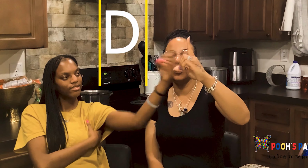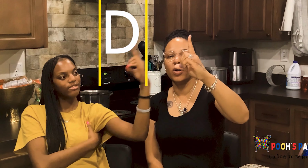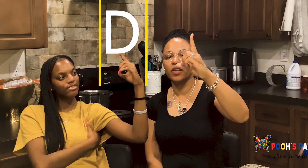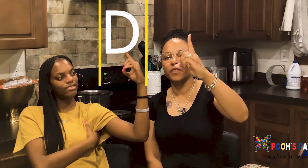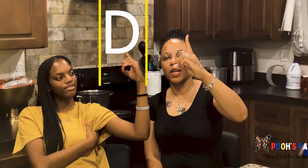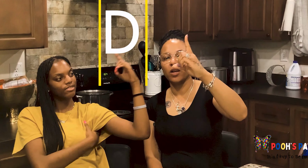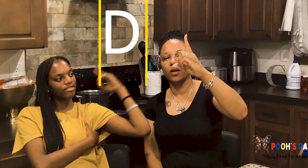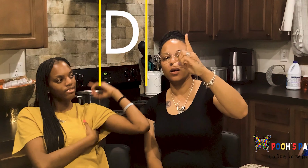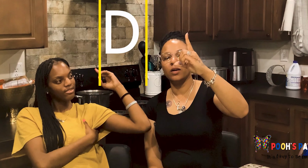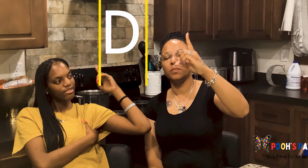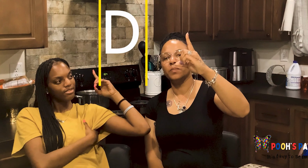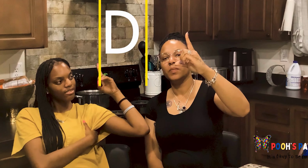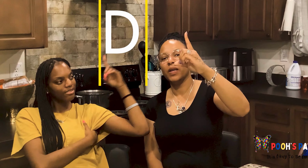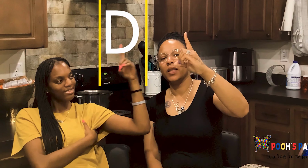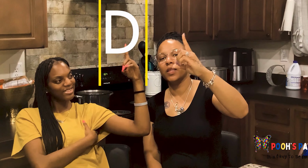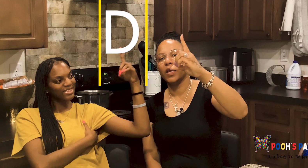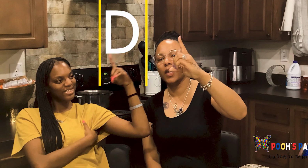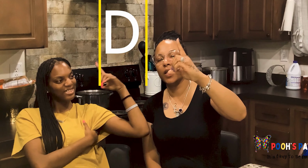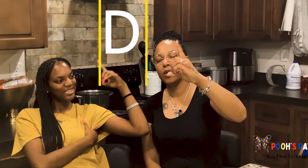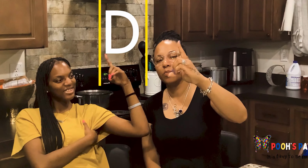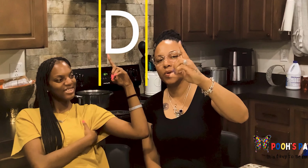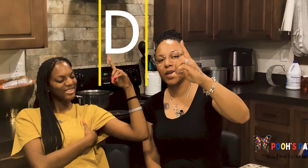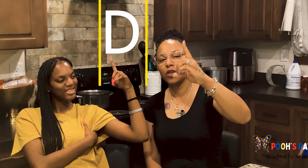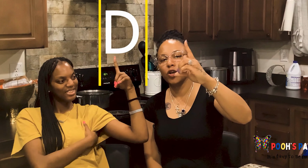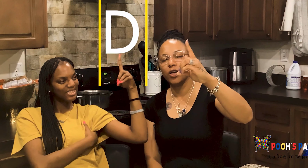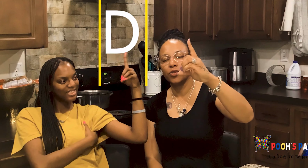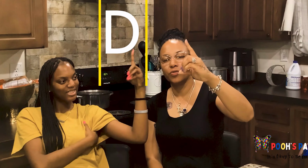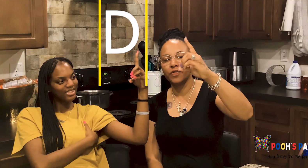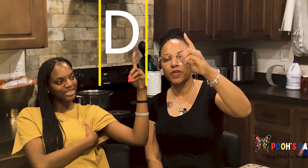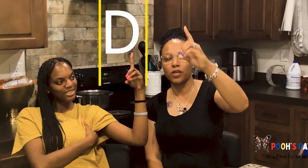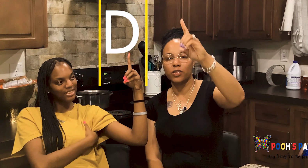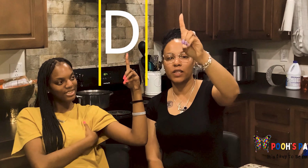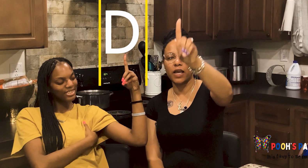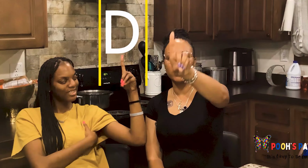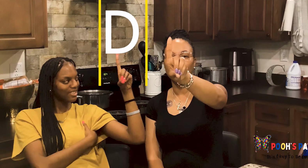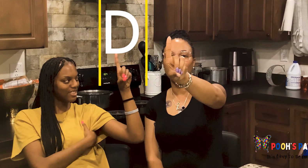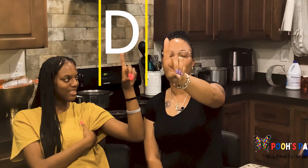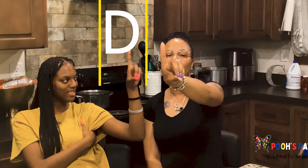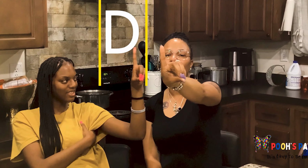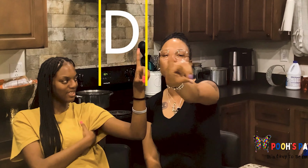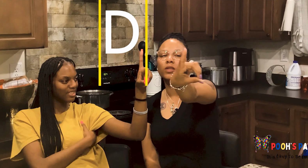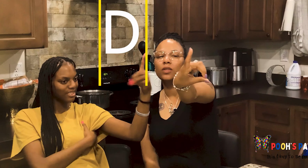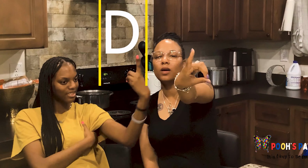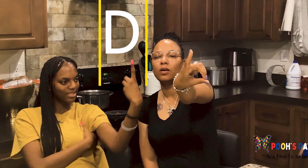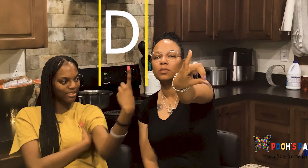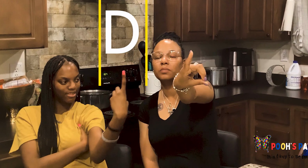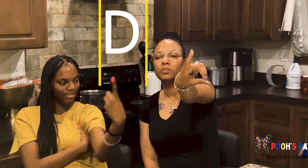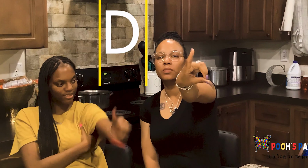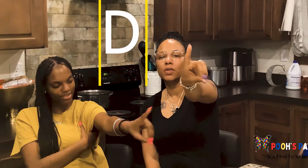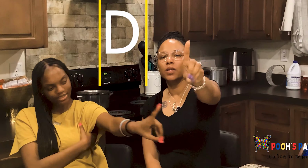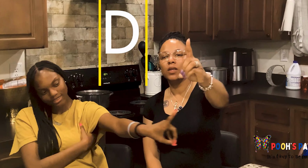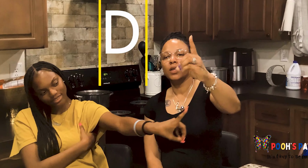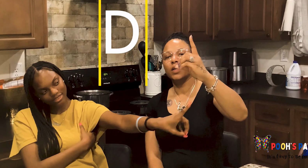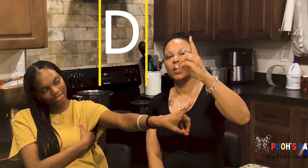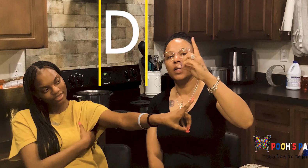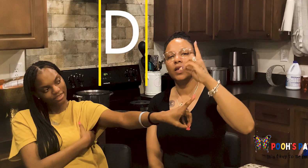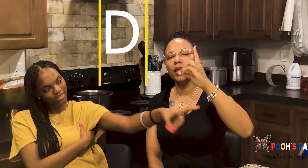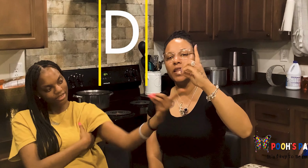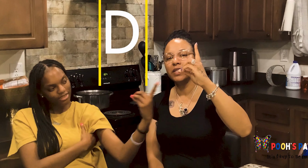pointing finger up and then bring your other 3 fingers down to your thumb. That's a